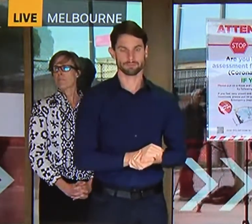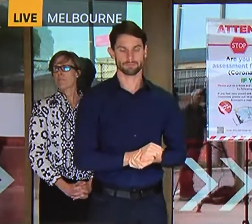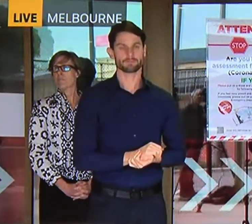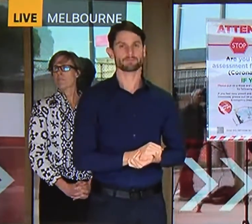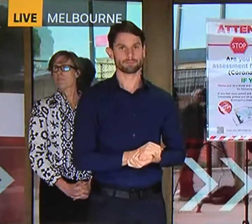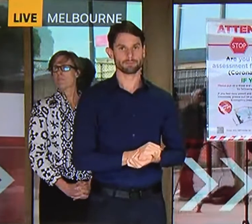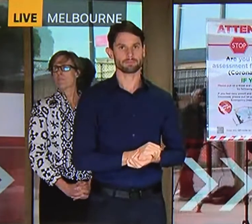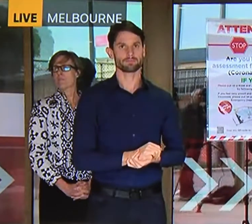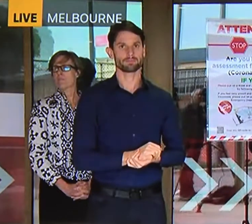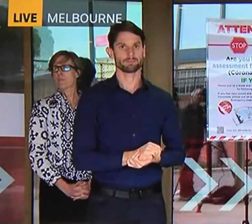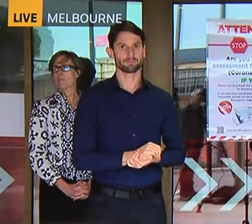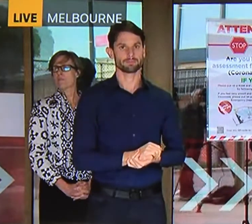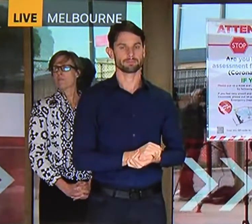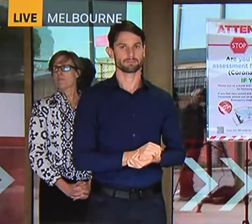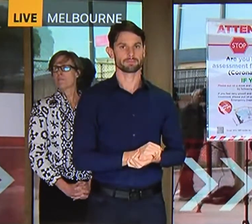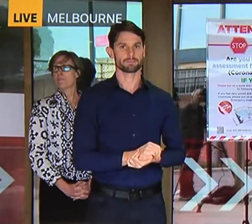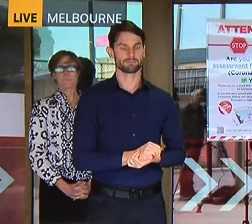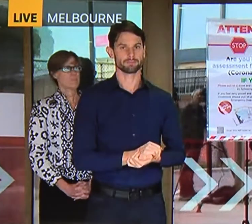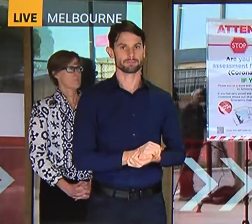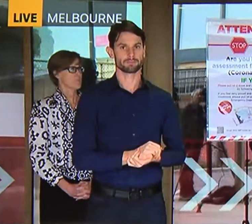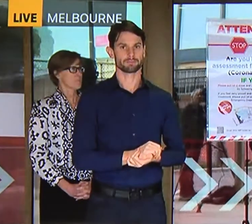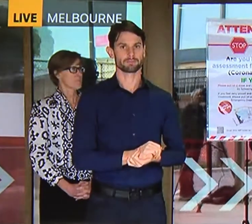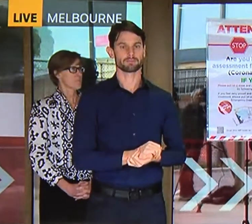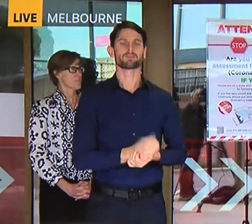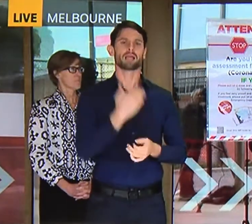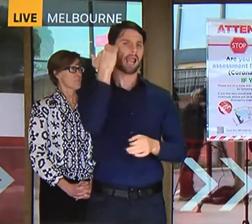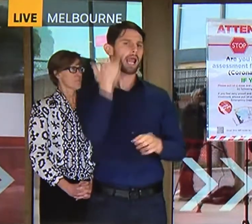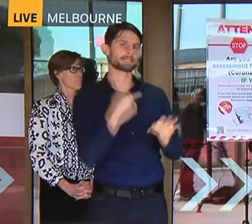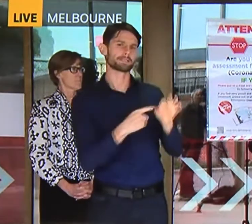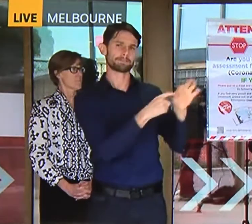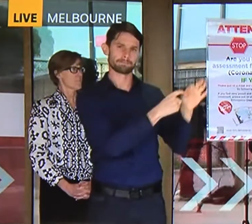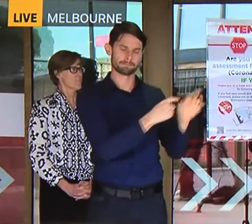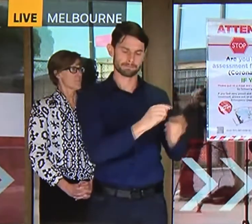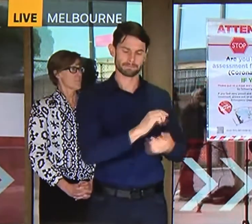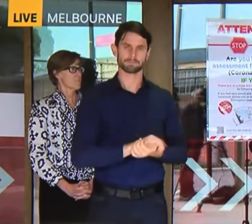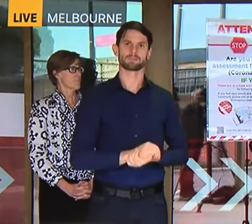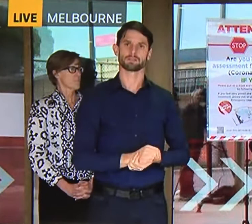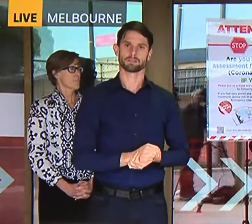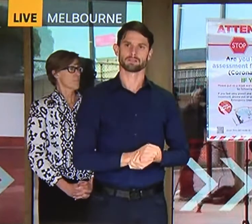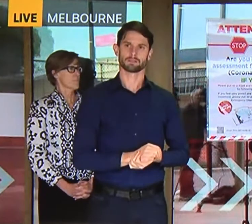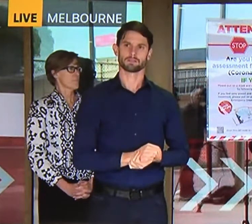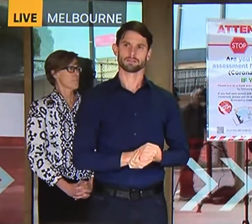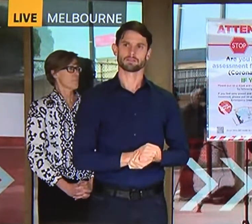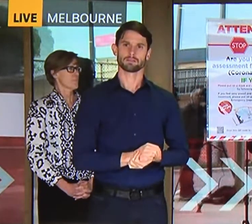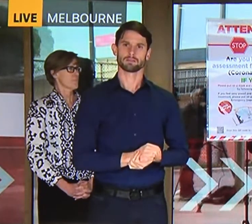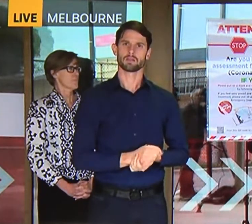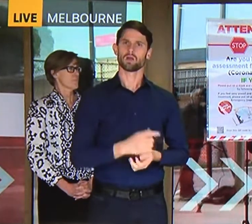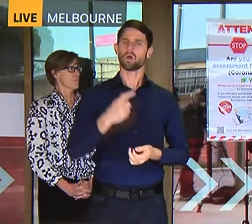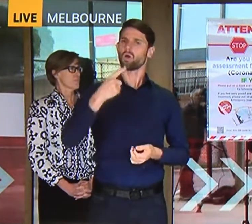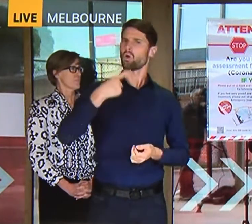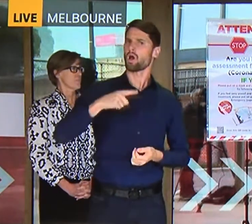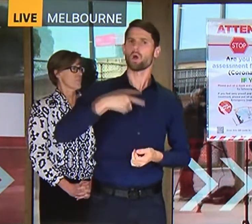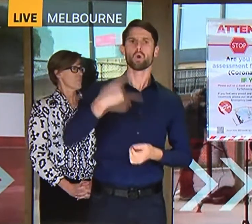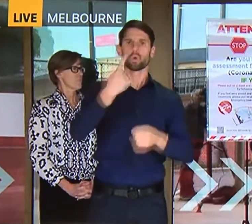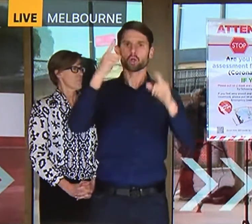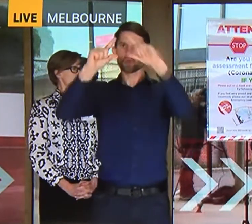terms of, the APRA's sub-register during the pandemic, why is it so important for retired doctors,